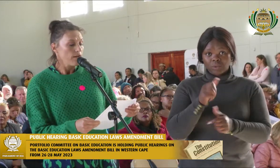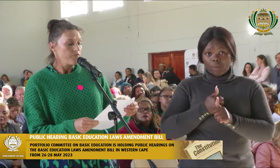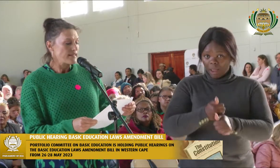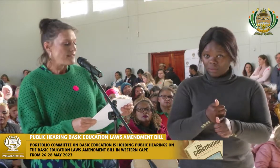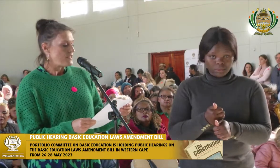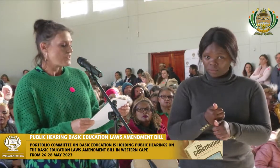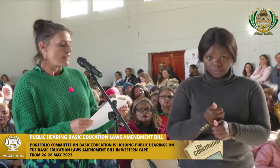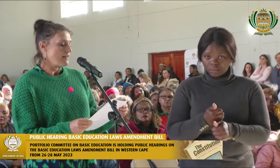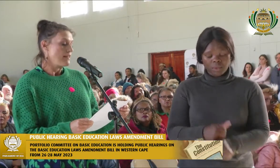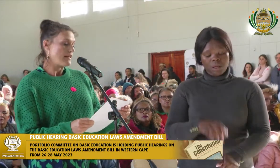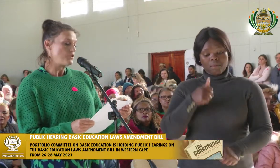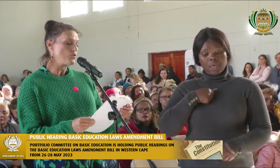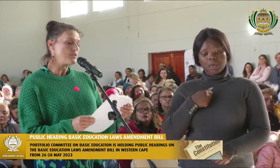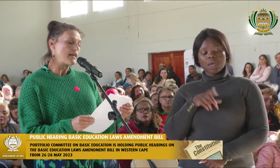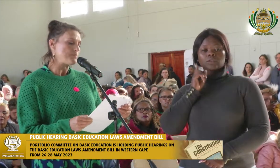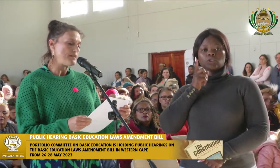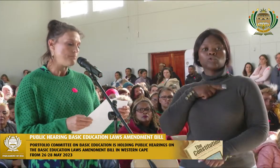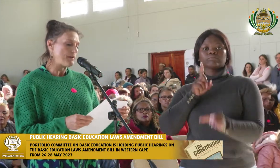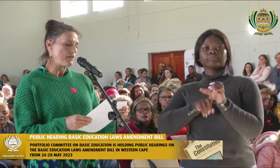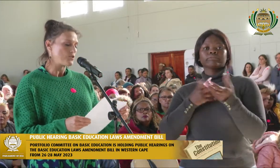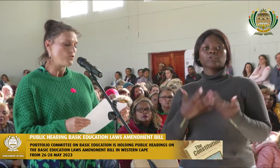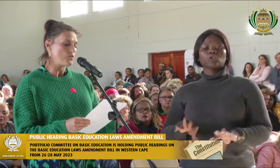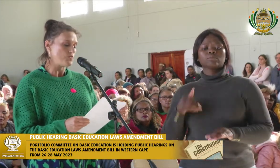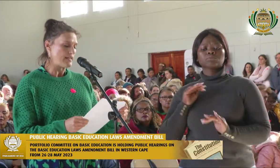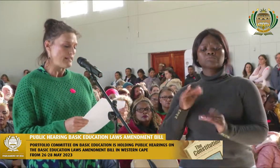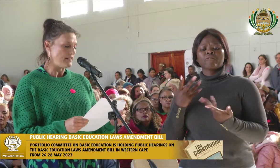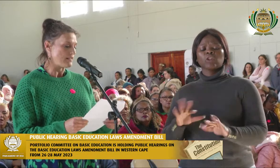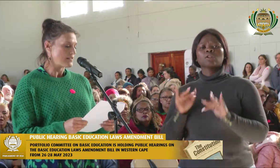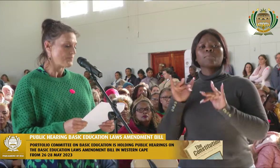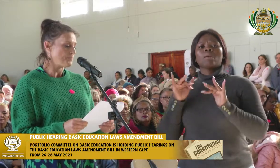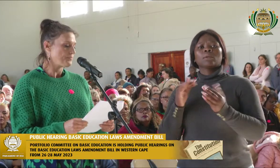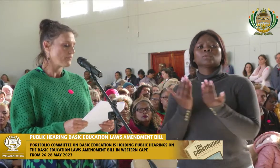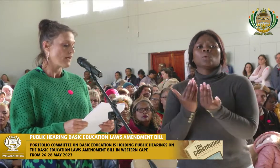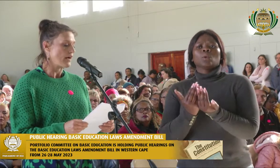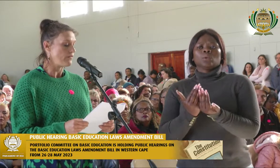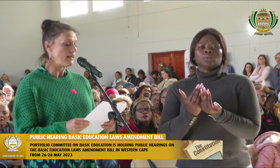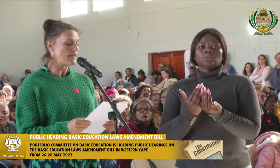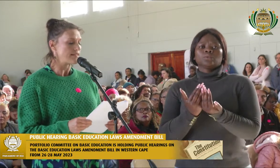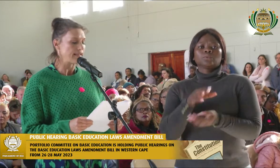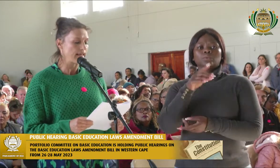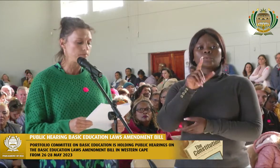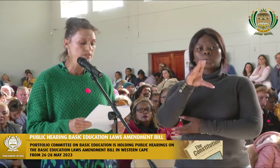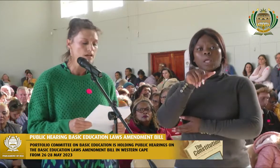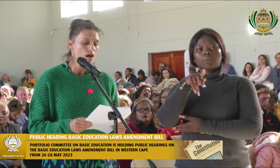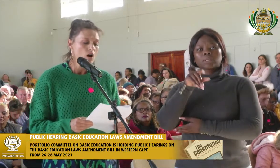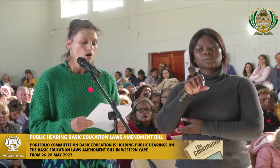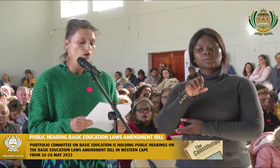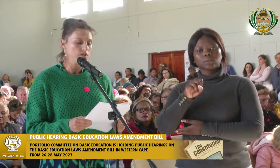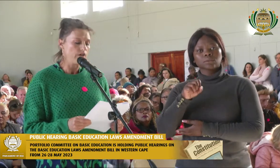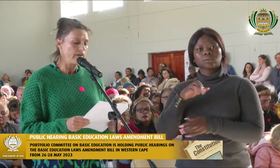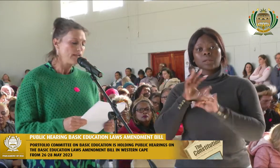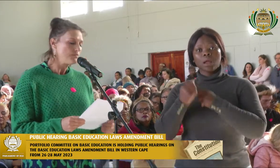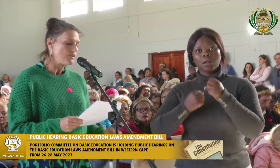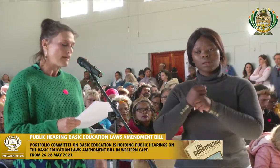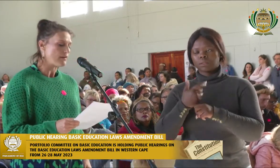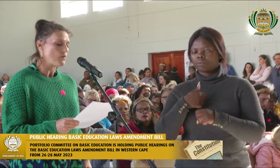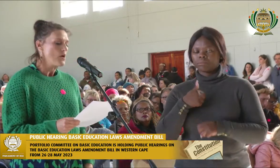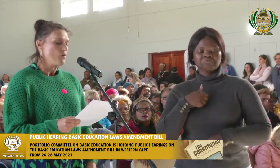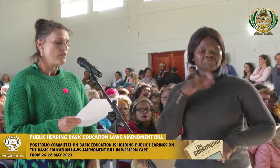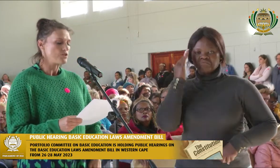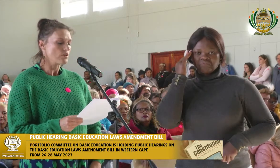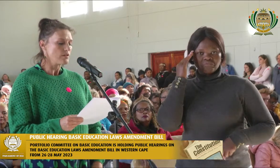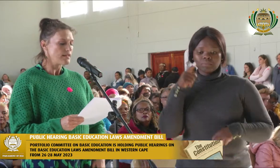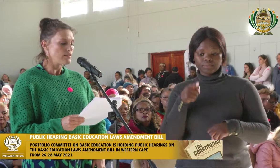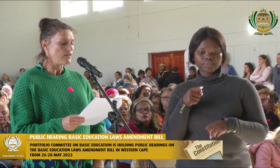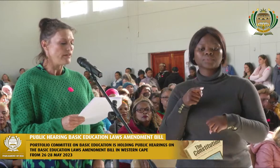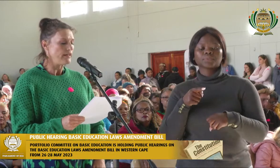I'm a qualified teacher that taught CAPS in public schools for 10 years. I realize that CAPS are curriculum together